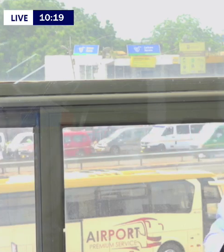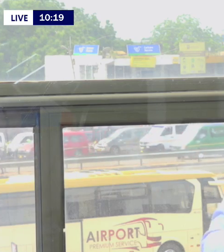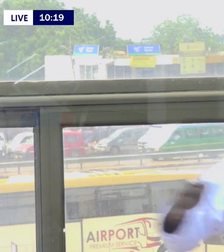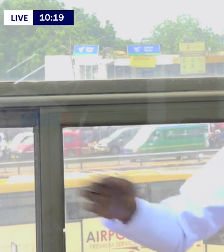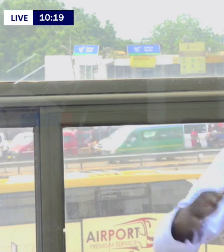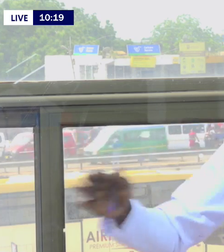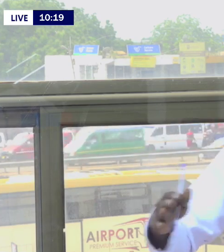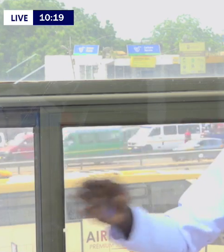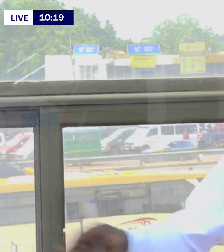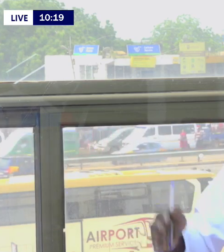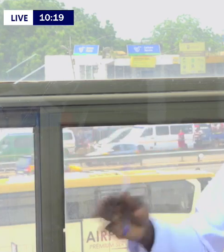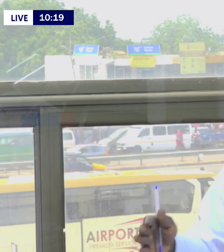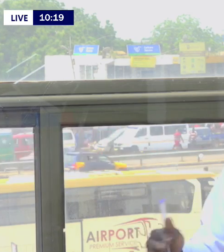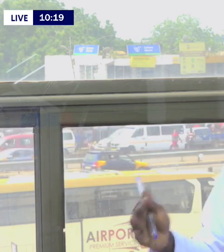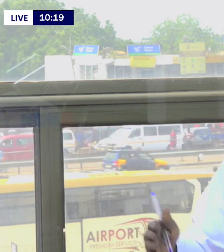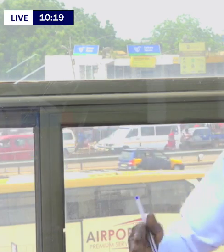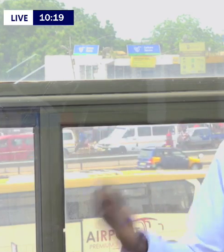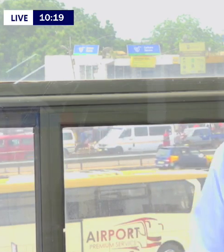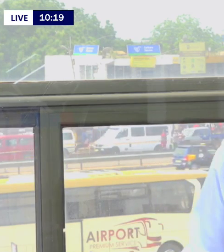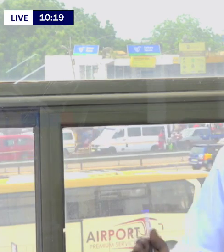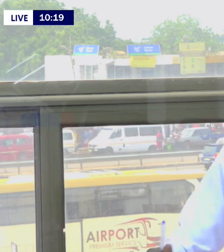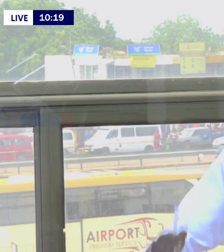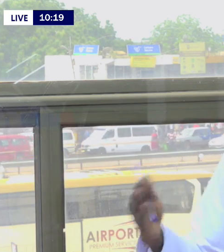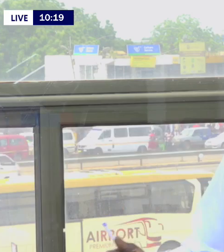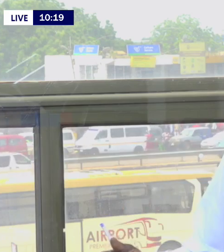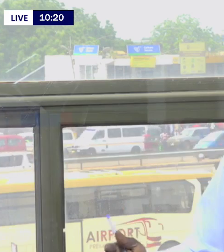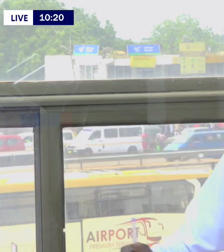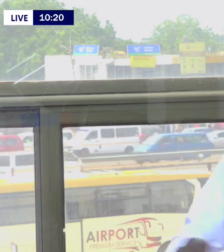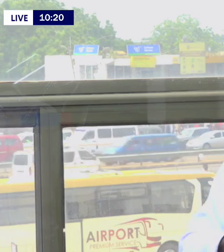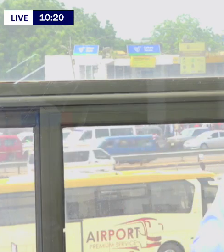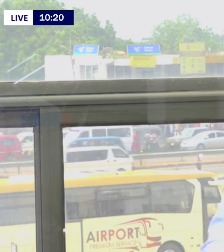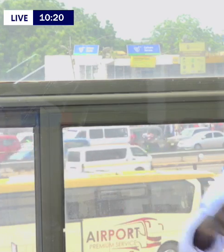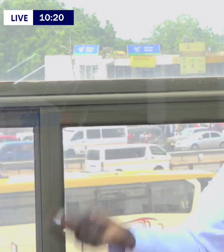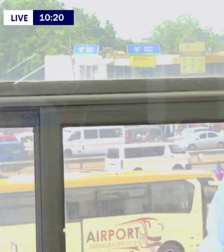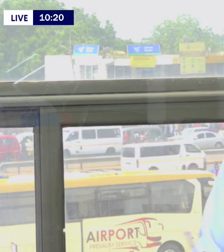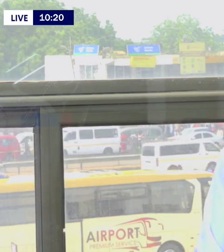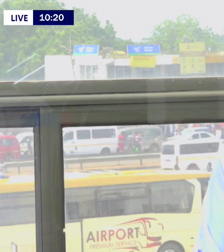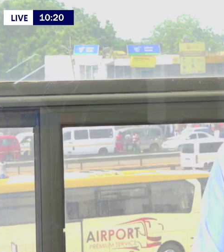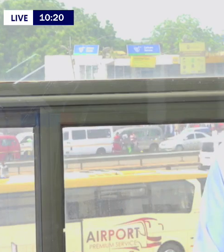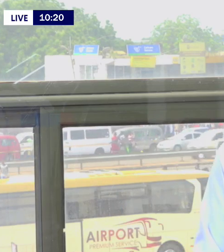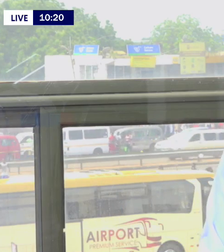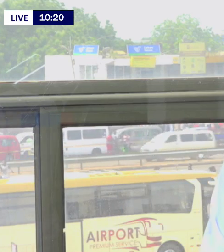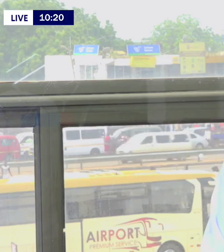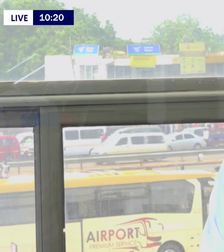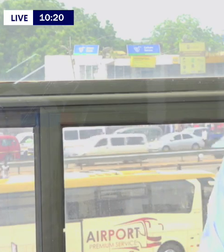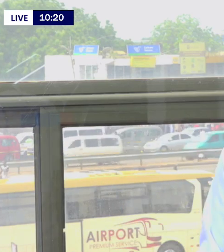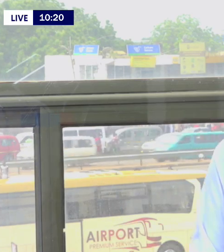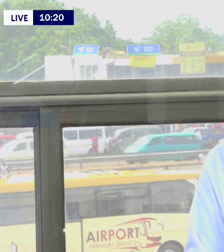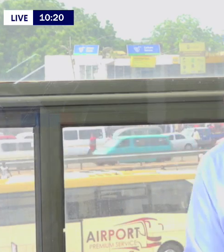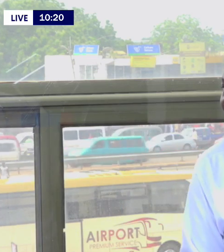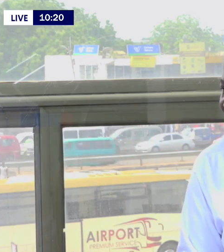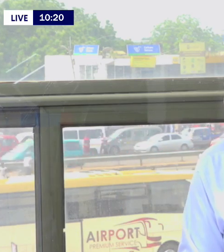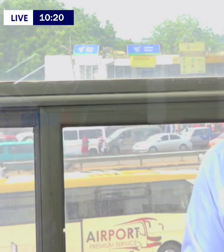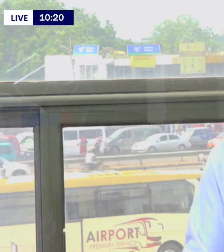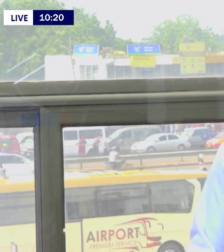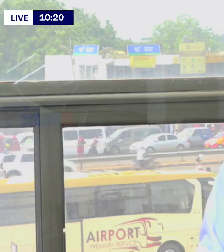oh mren ye tia wa dodo nti no mren no sha. Ye ntumi nye. The na ye kokka kire won say ah na momu ye mu de me ye be